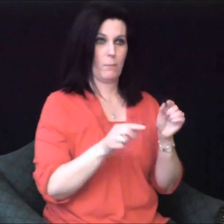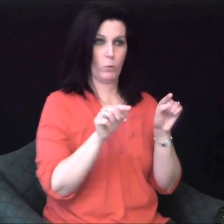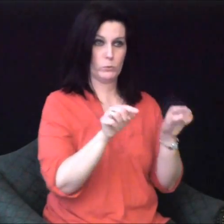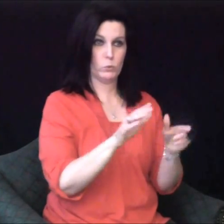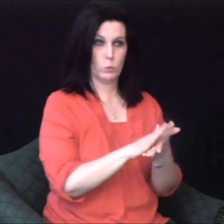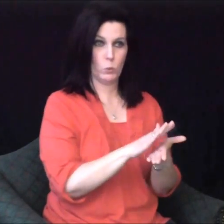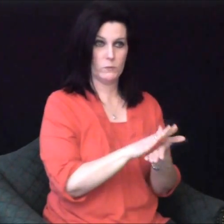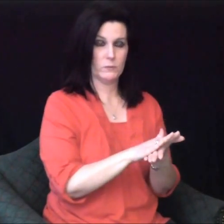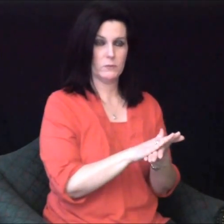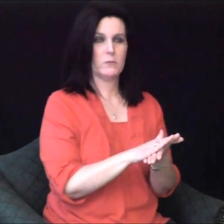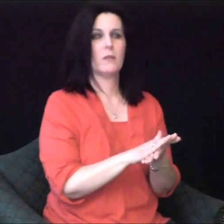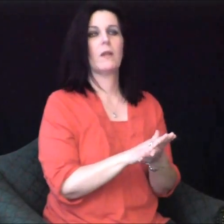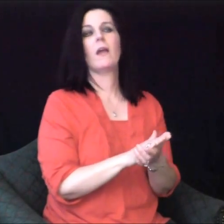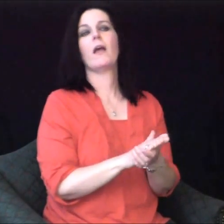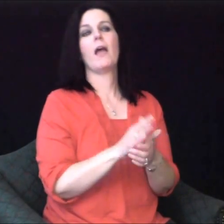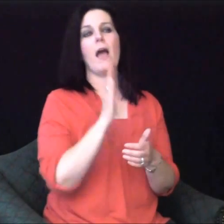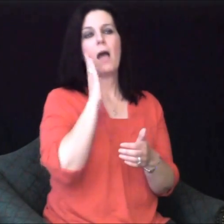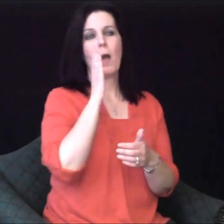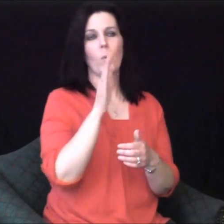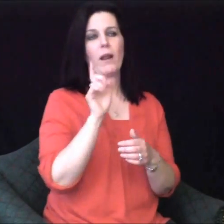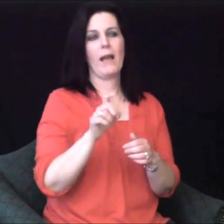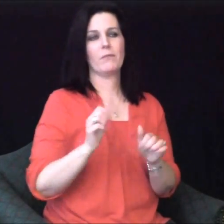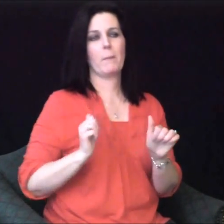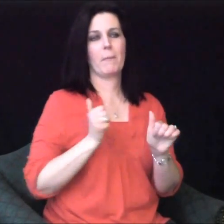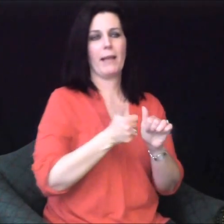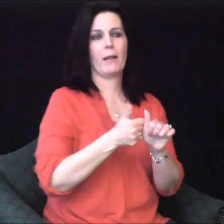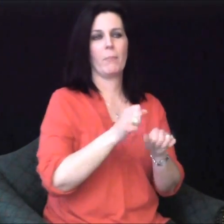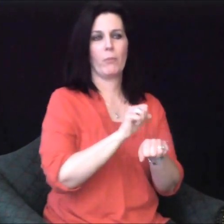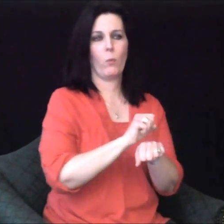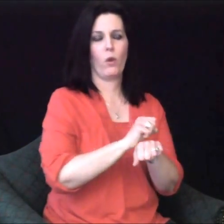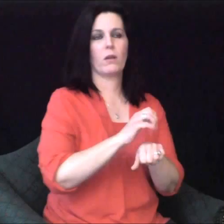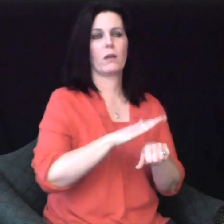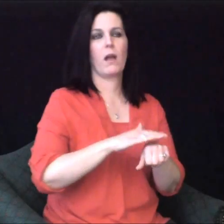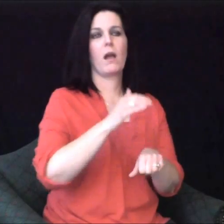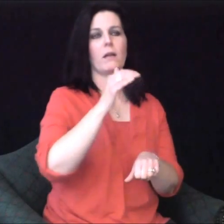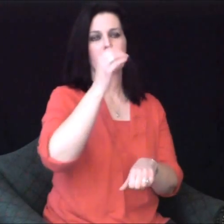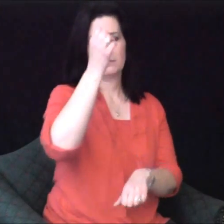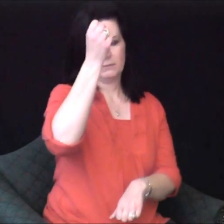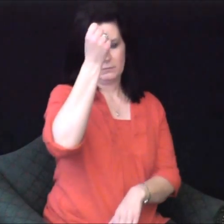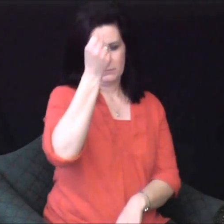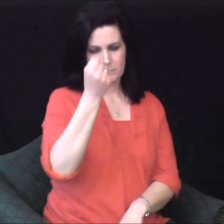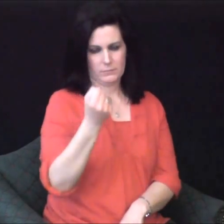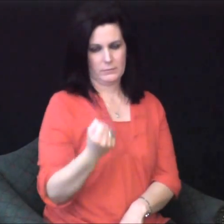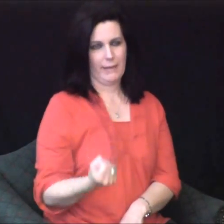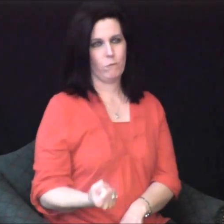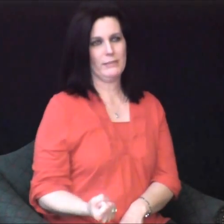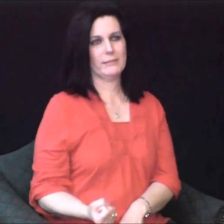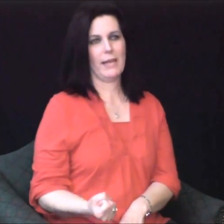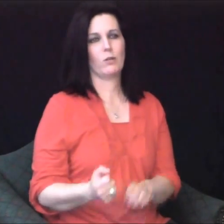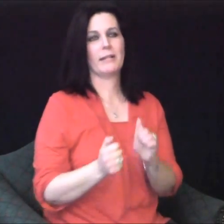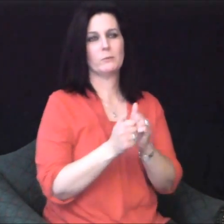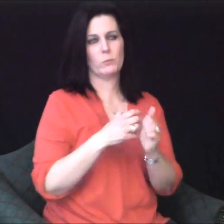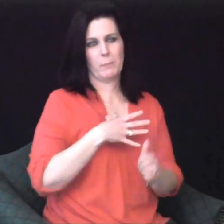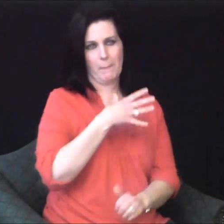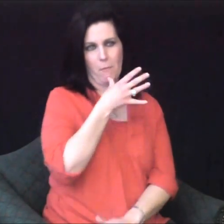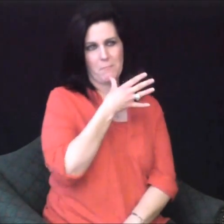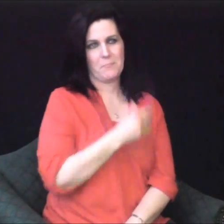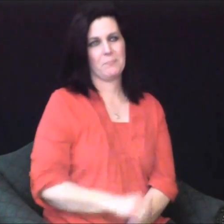missed at both schools, I would have to make up the work on Saturday, every Saturday with my